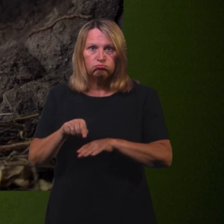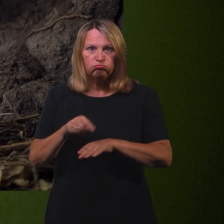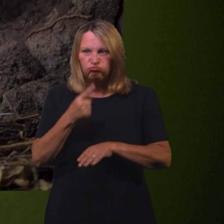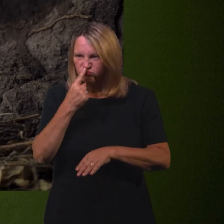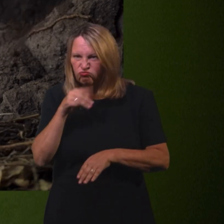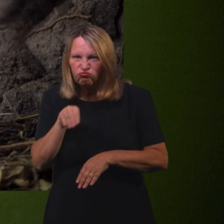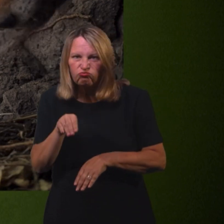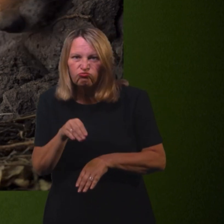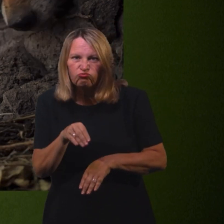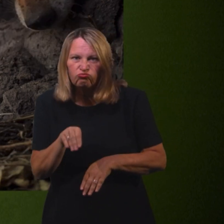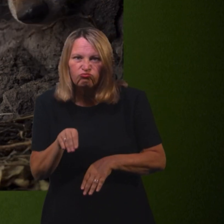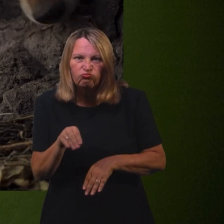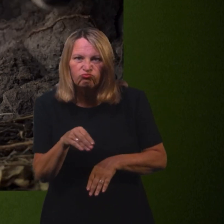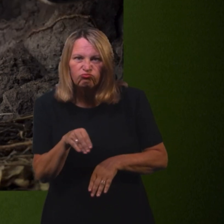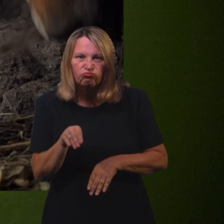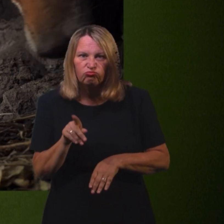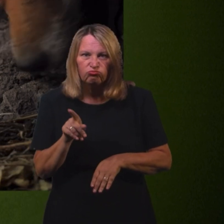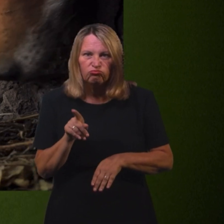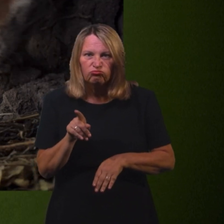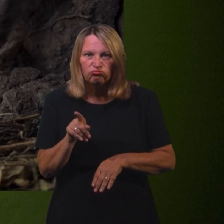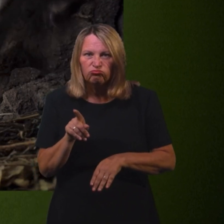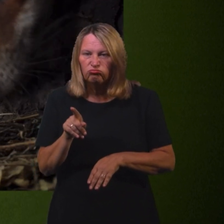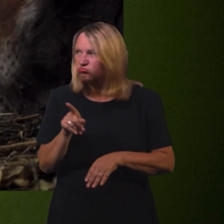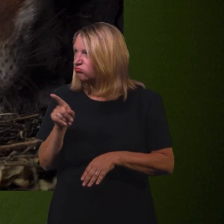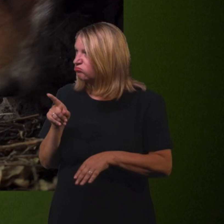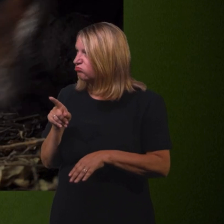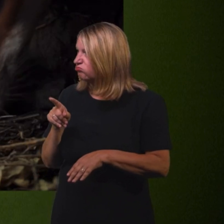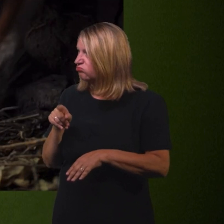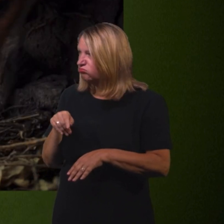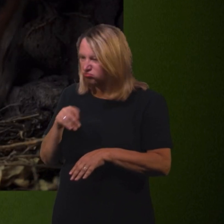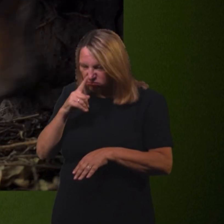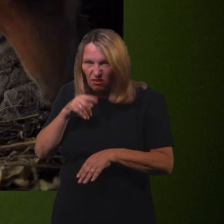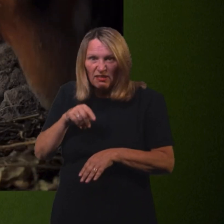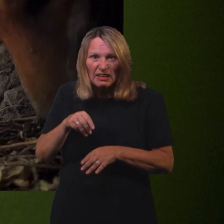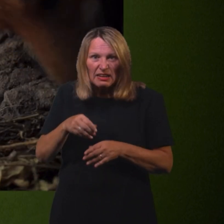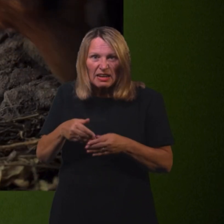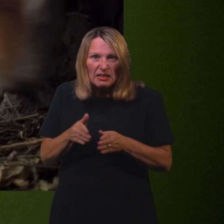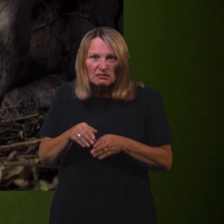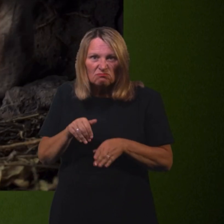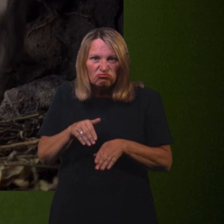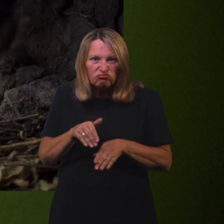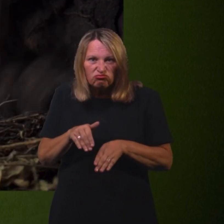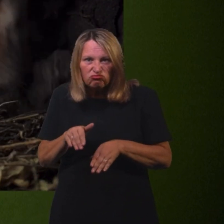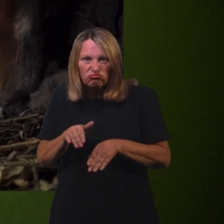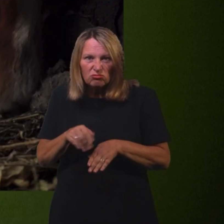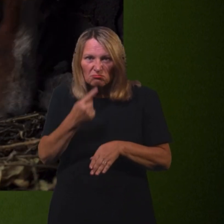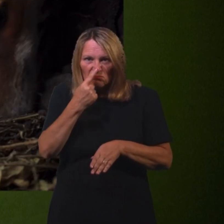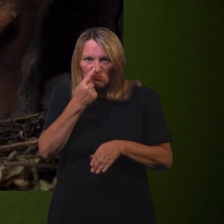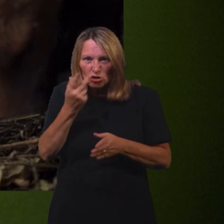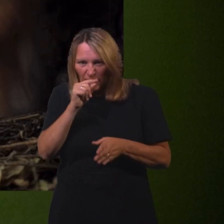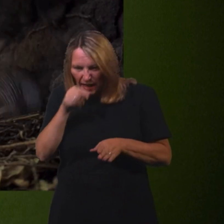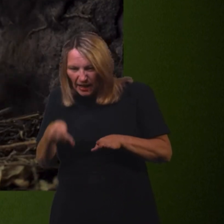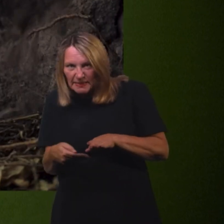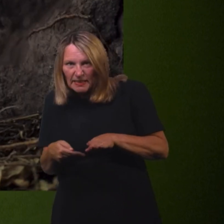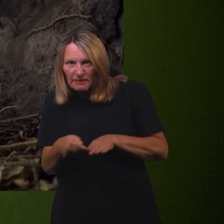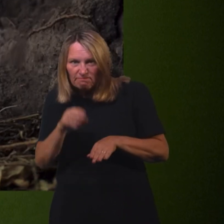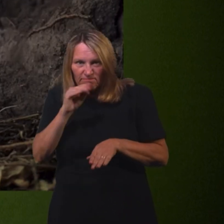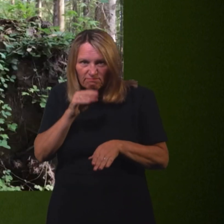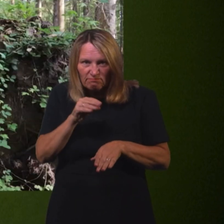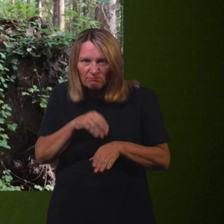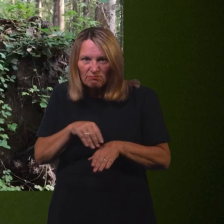it's filled up the nest with soil, but nevertheless, that snout is very efficient. It smells exactly where the chicks are and